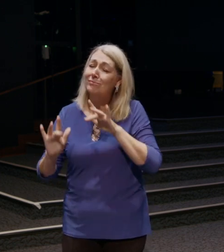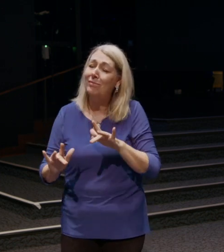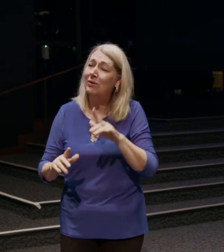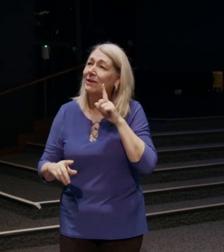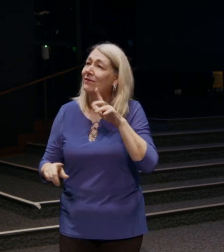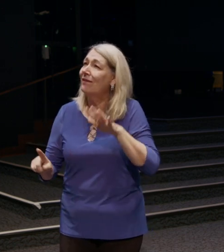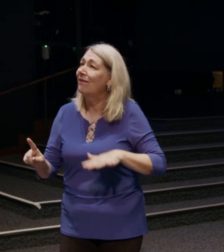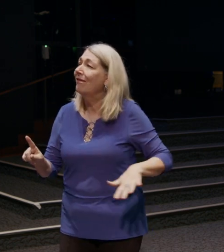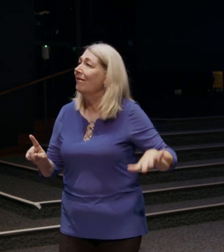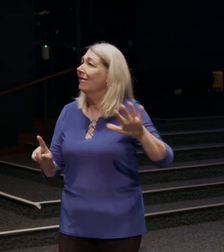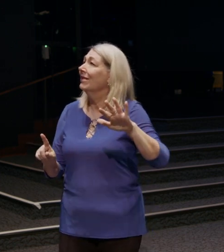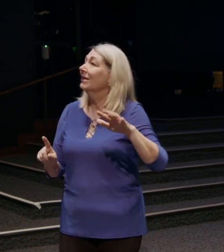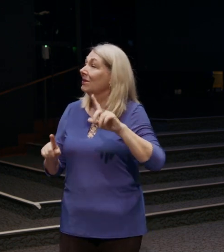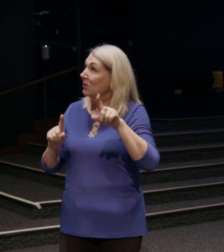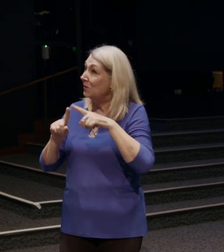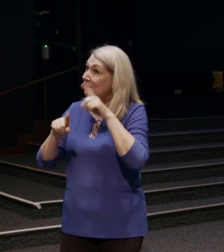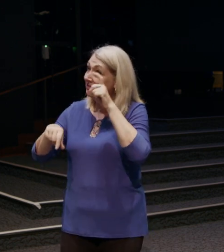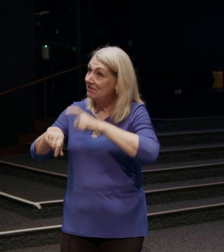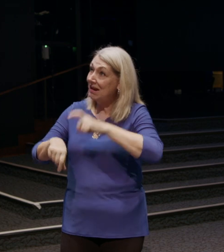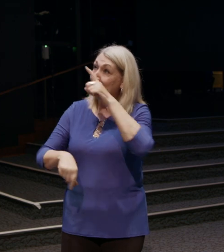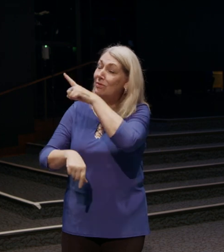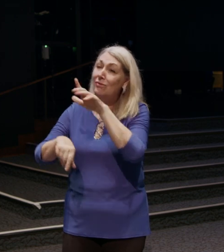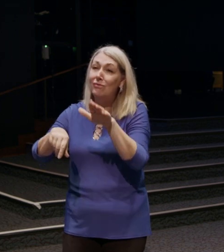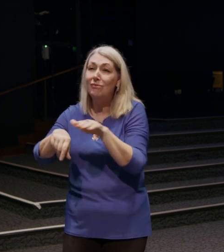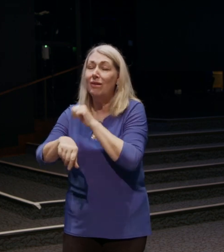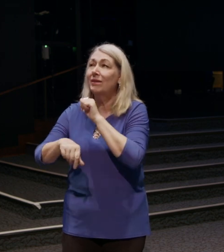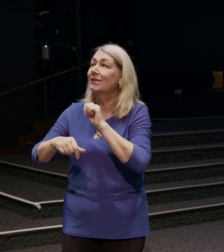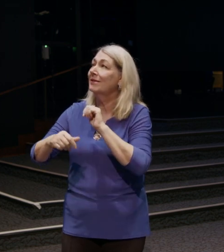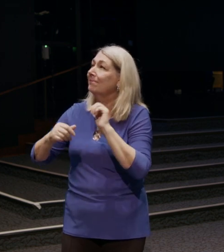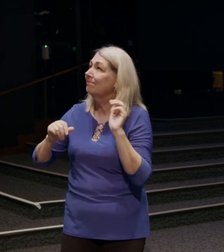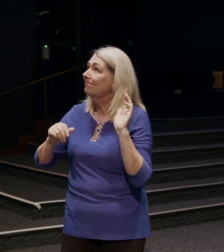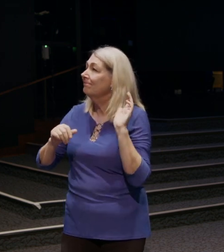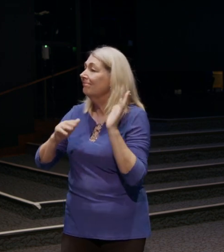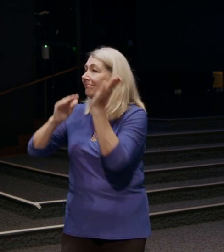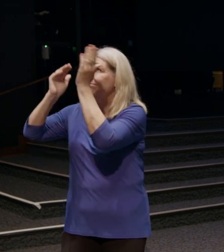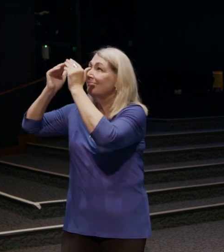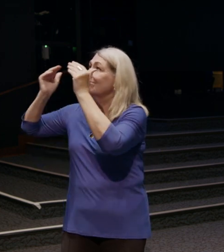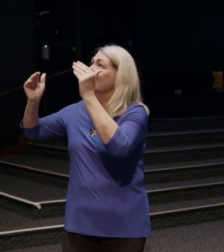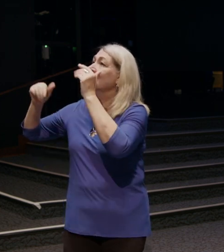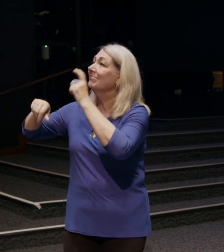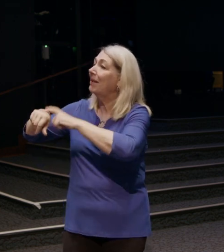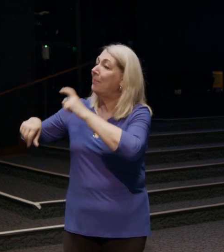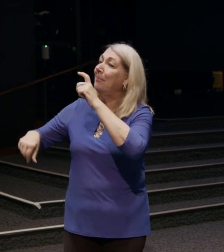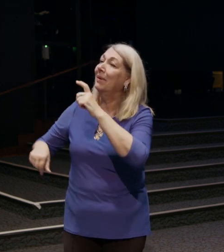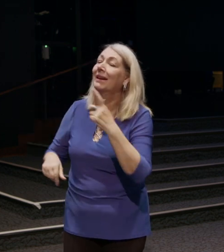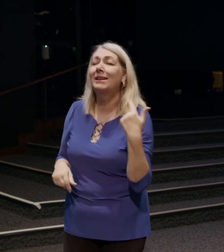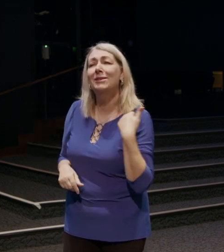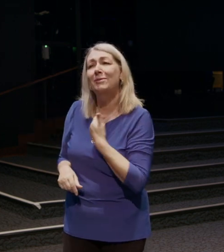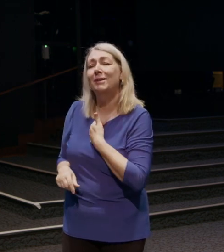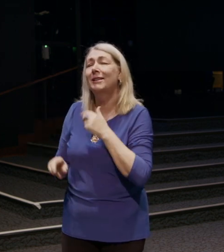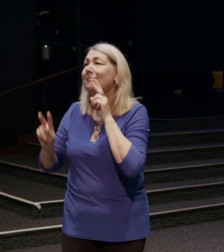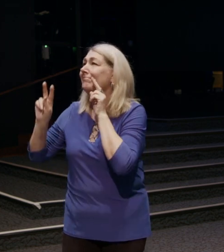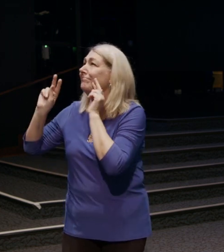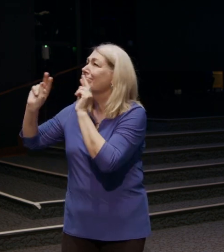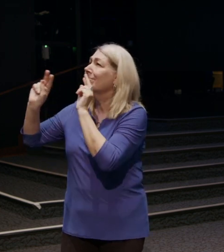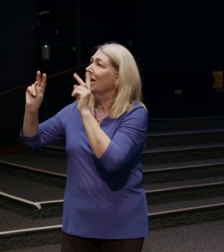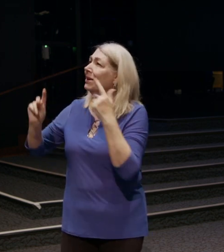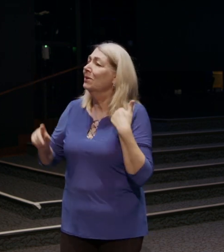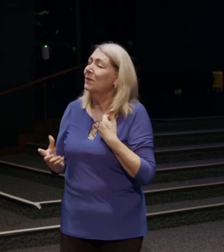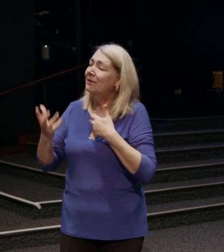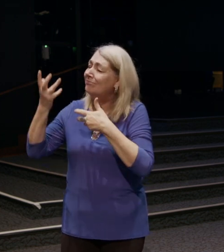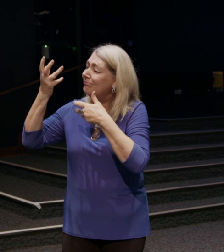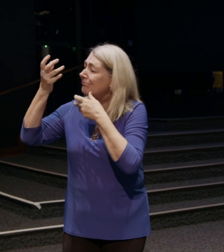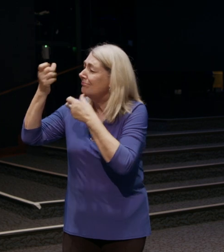now and when you call us into our eternal state. Grant that we can just be faithful, that we can be